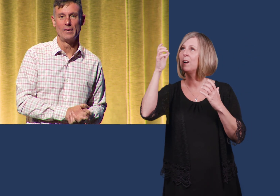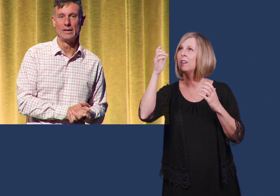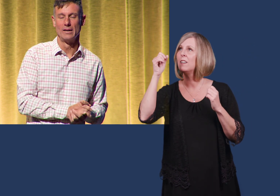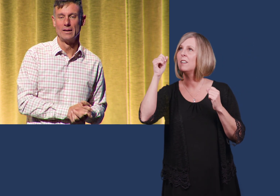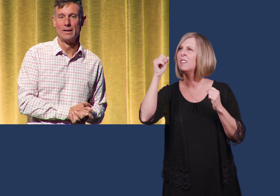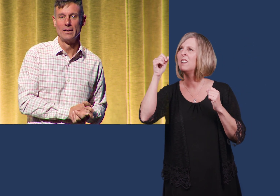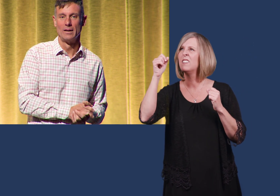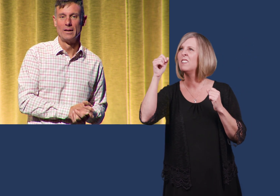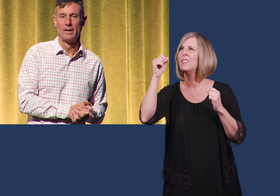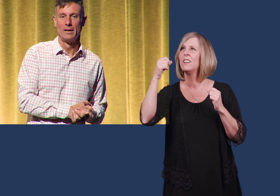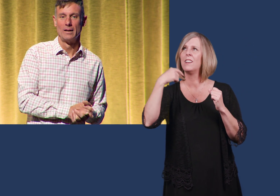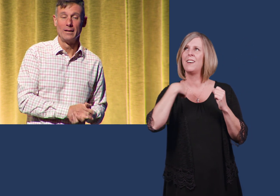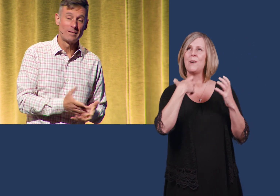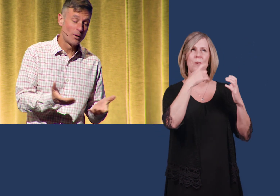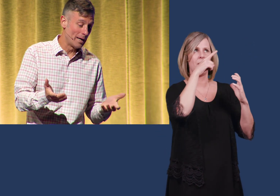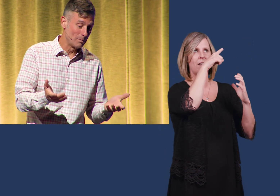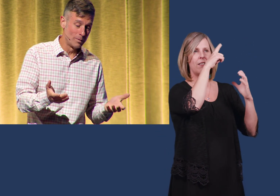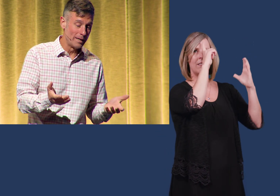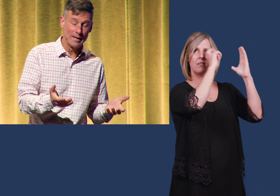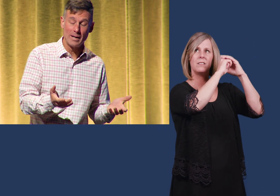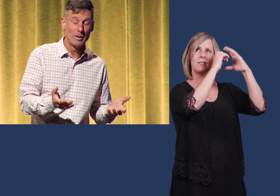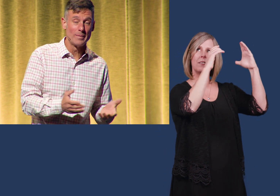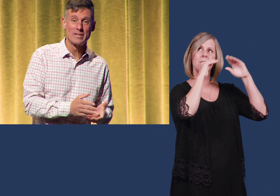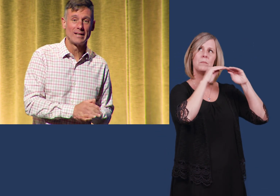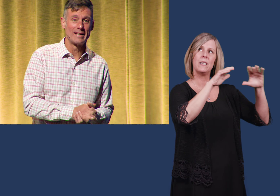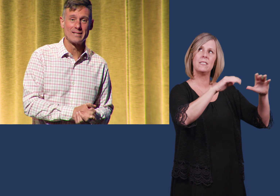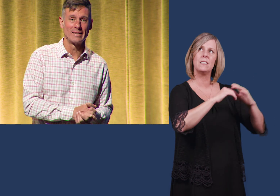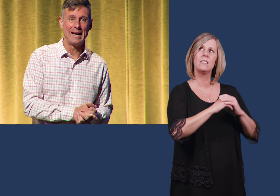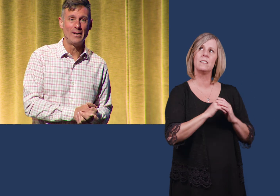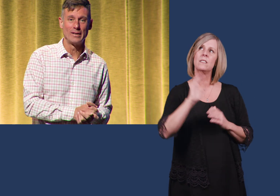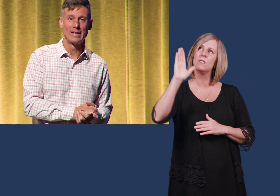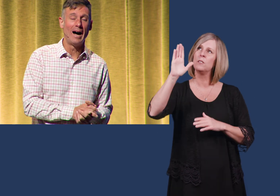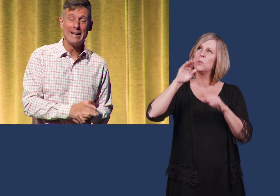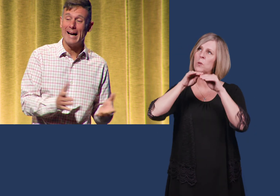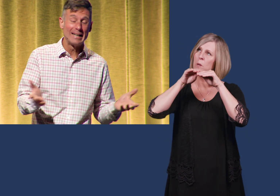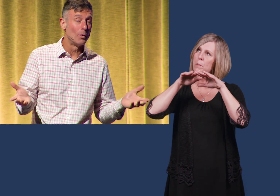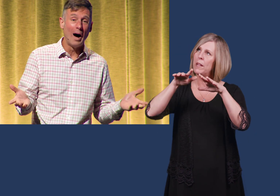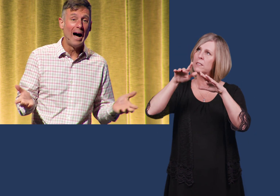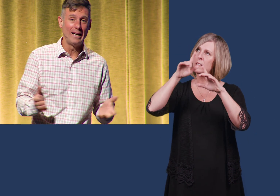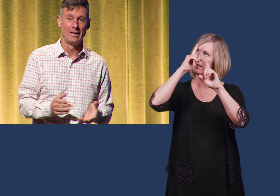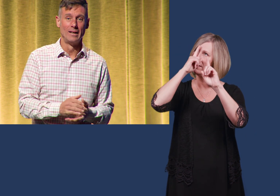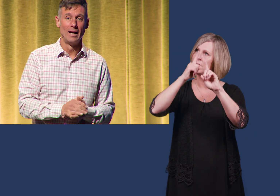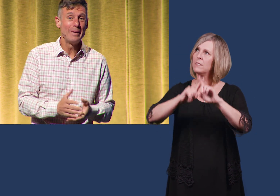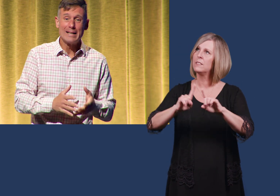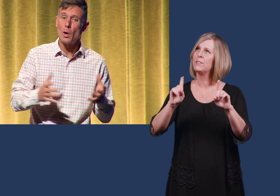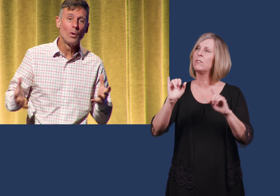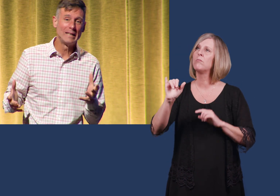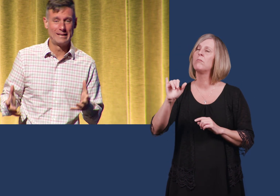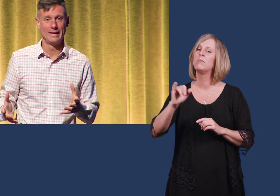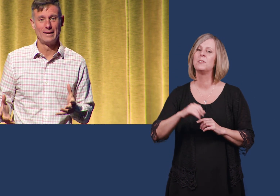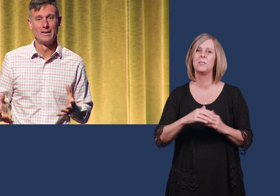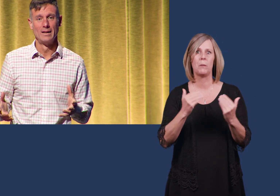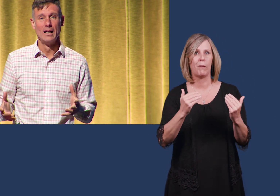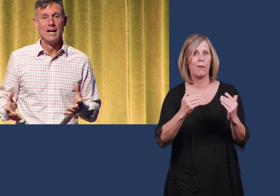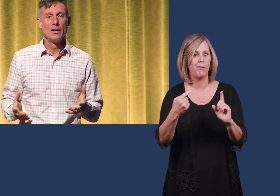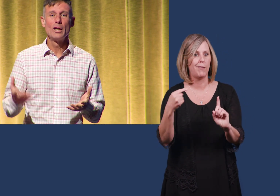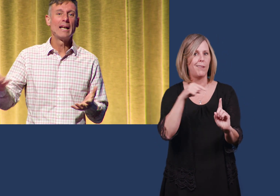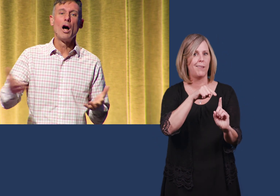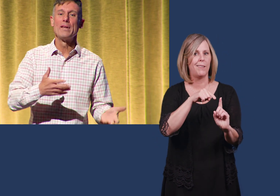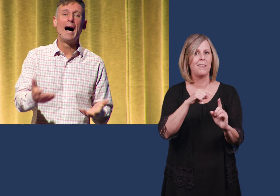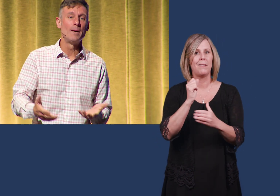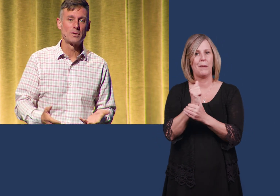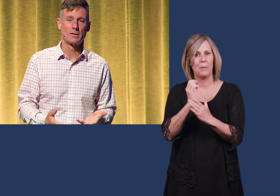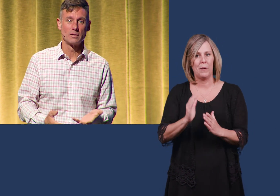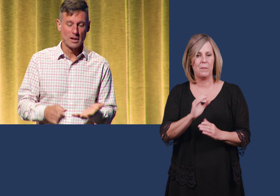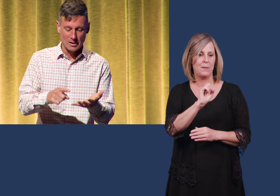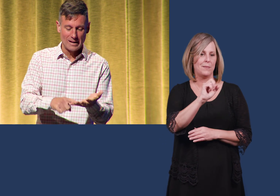definition of it. And so Abraham and Sarah, they just laugh at God, and I get why. I mean, I totally get it. Look at